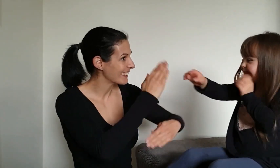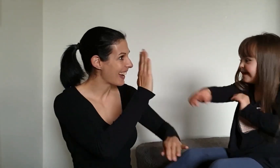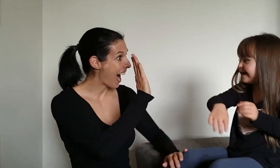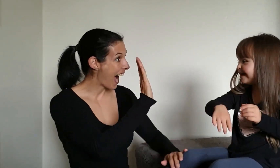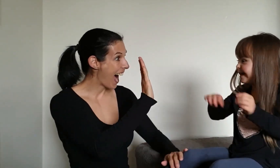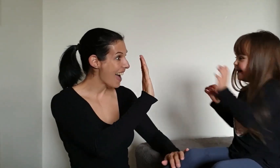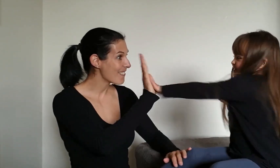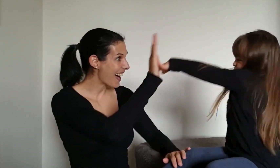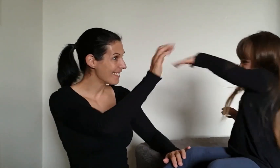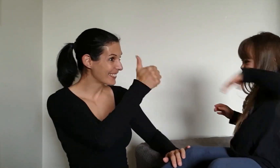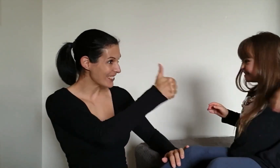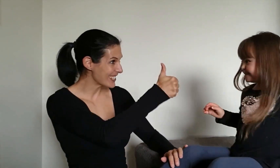after.